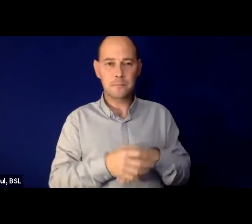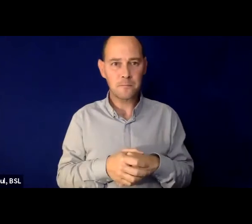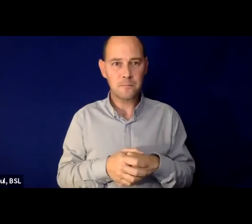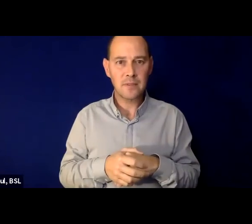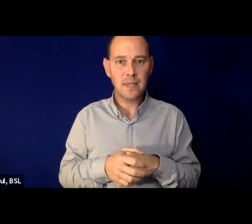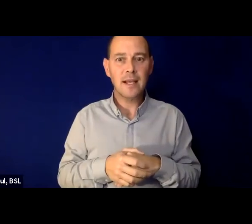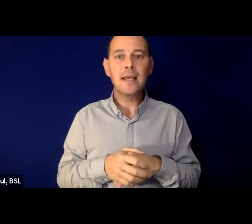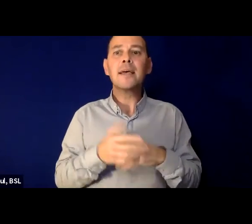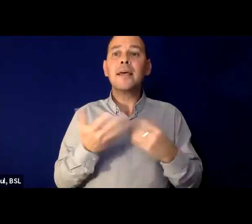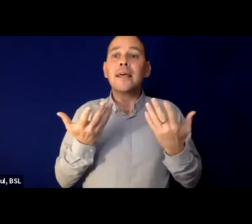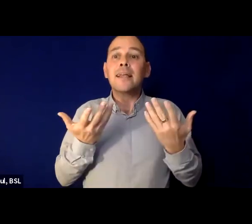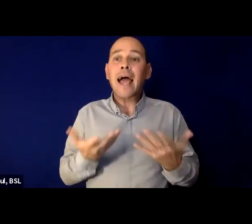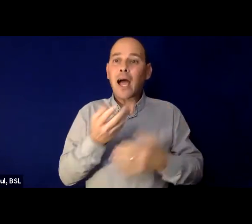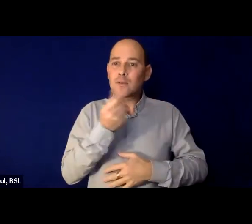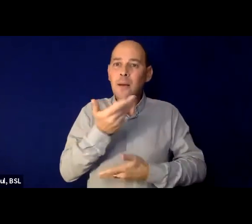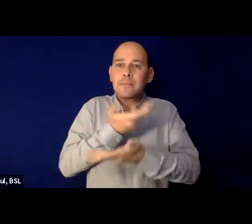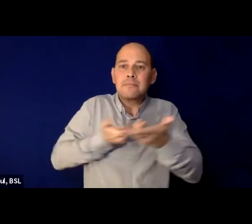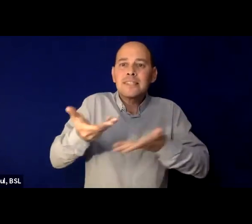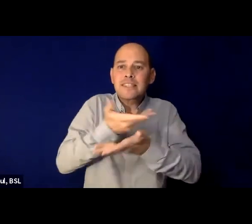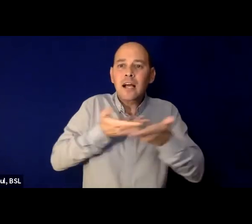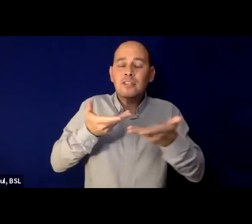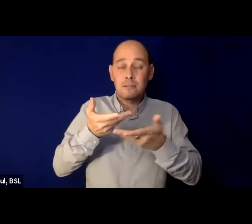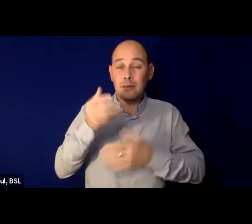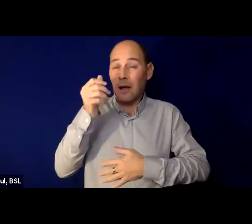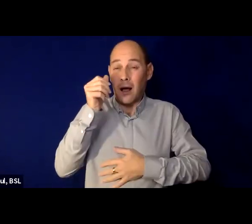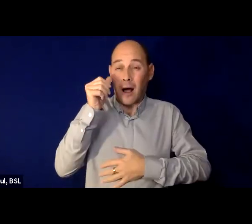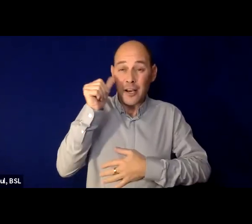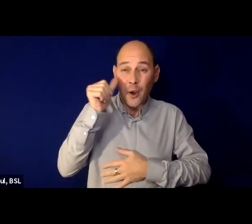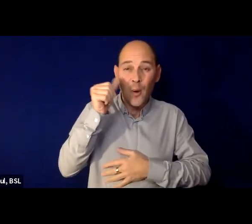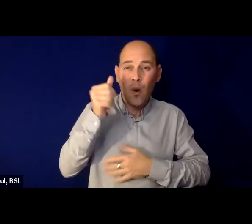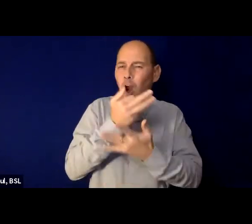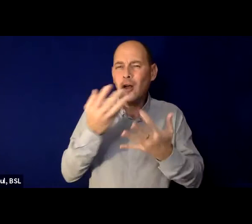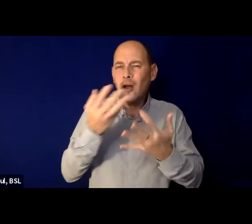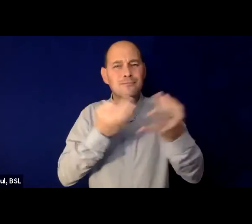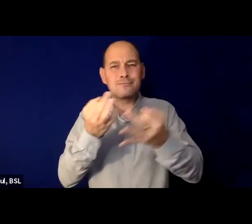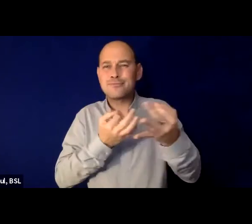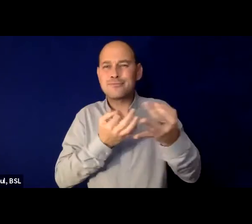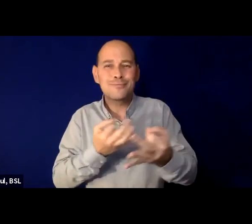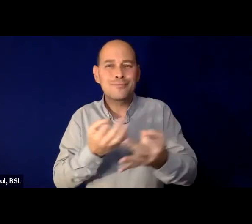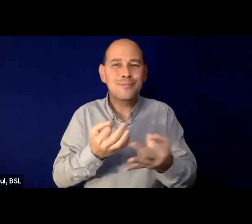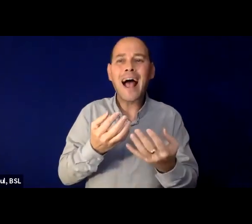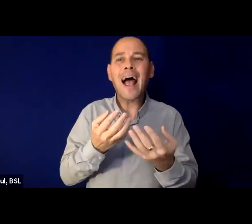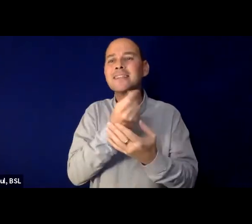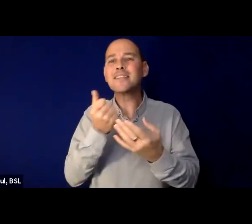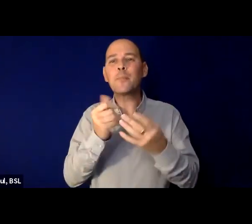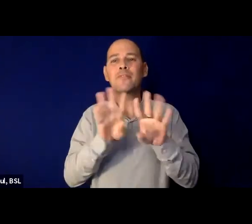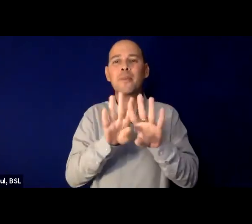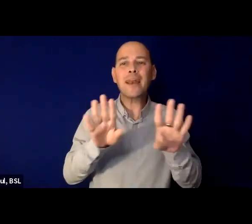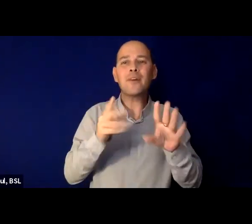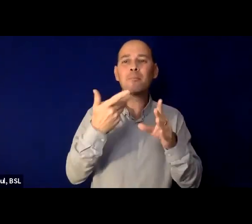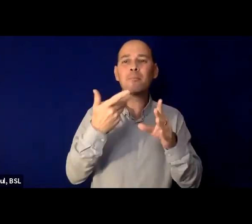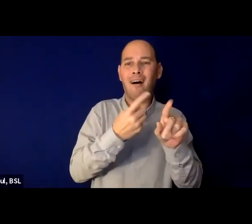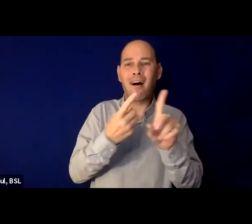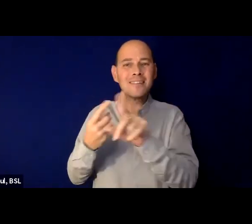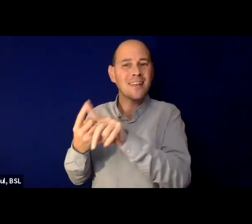already had lots and lots of questions come through the Q&A box as well. So thank you so much for all of those. And I know some of our panelists have been answering them directly. So hopefully you've seen some of